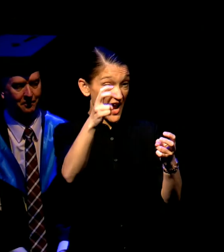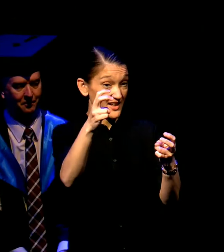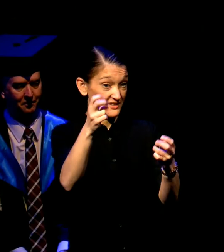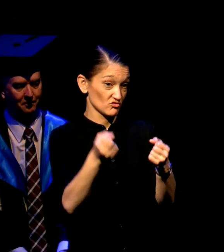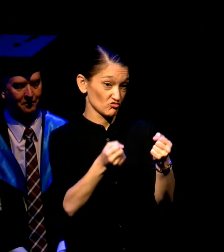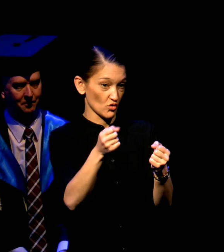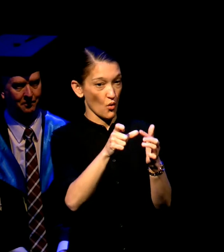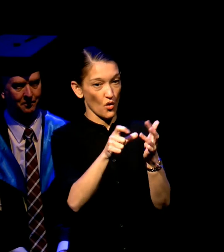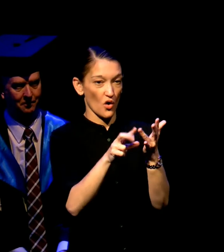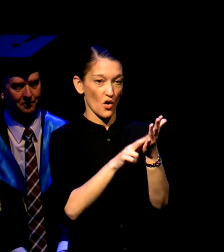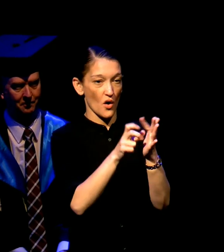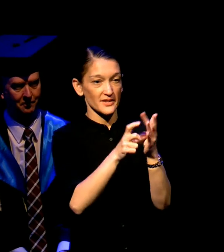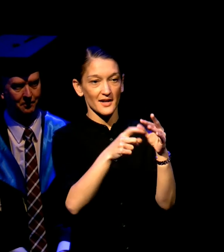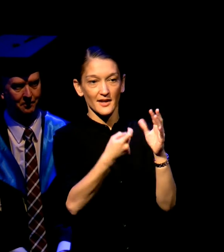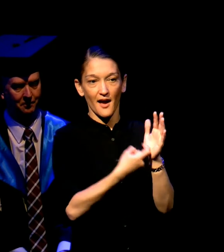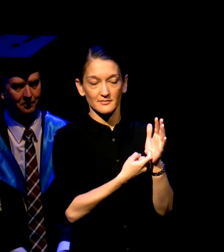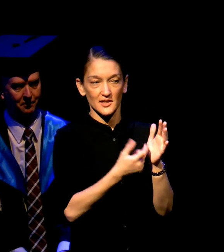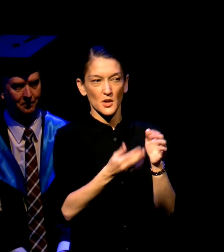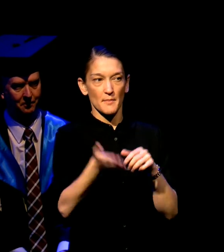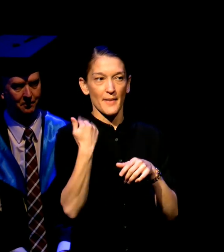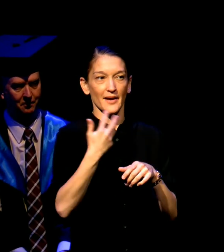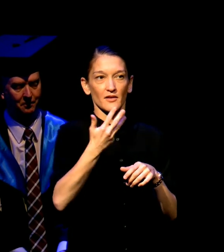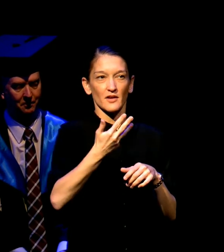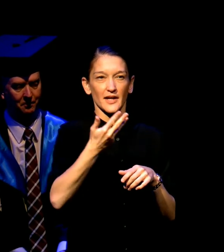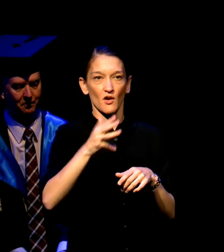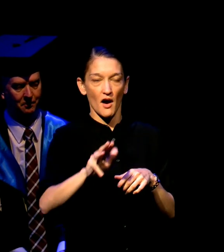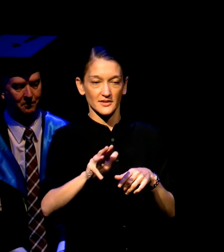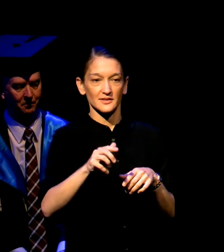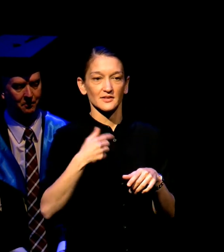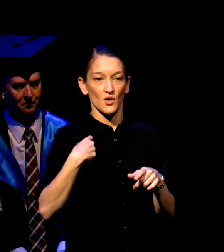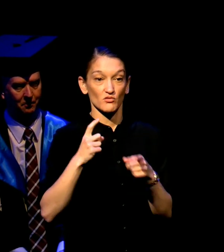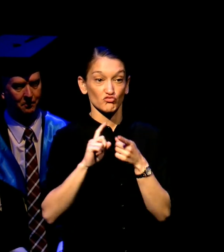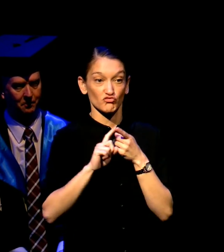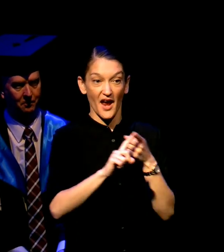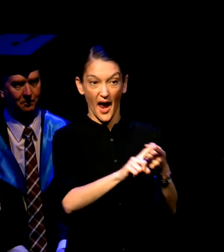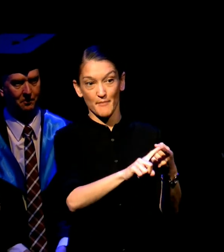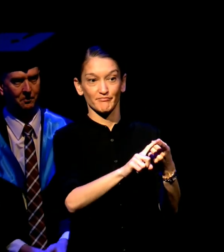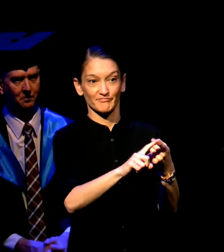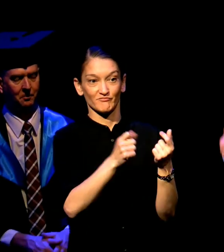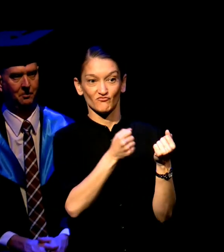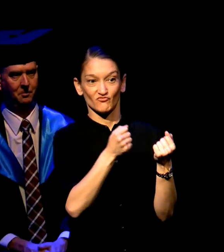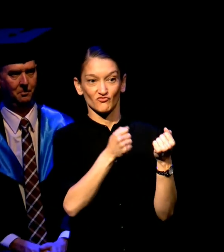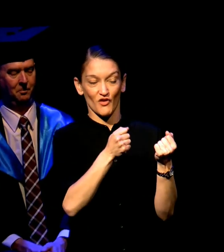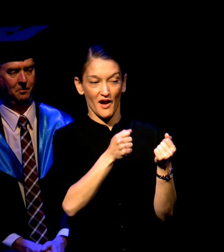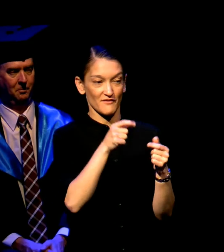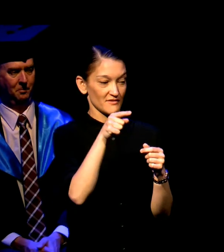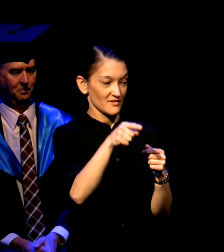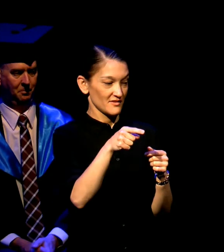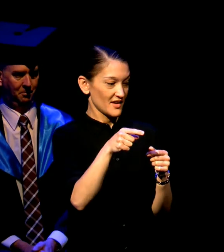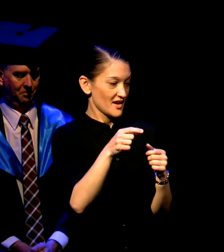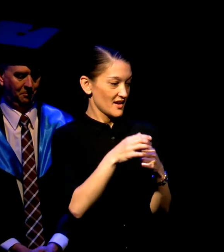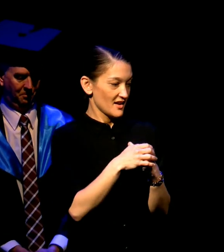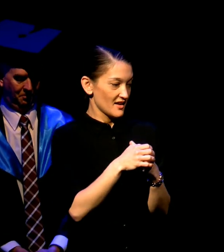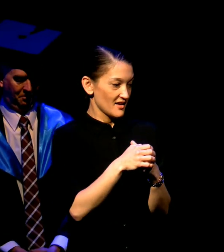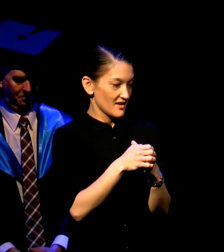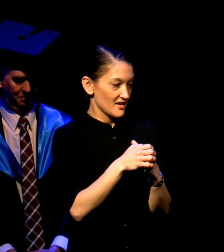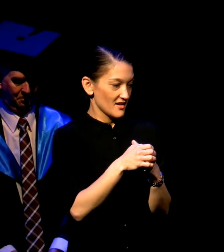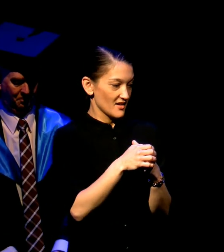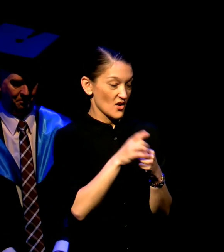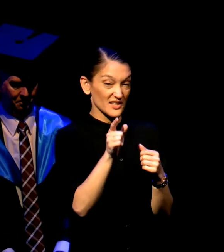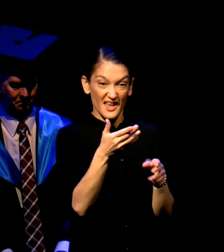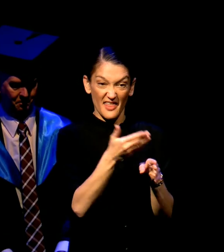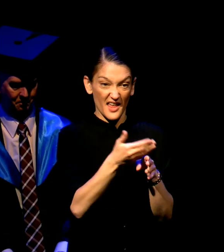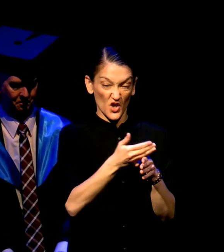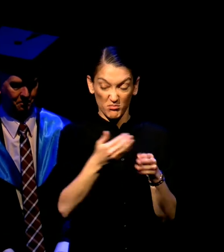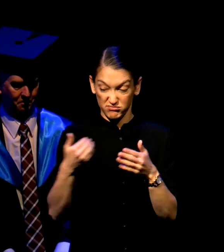the 1990s, I had the job of a tram conductor. It's a job that stretched right back into the start of the 20th century